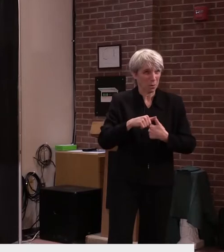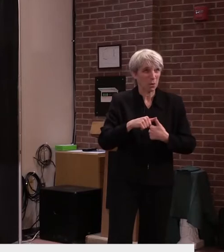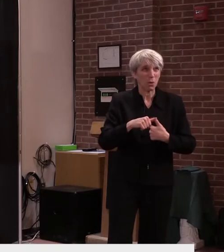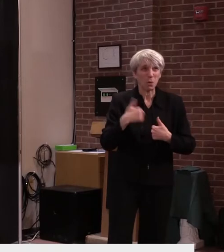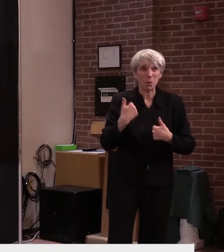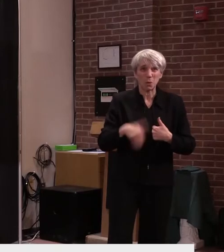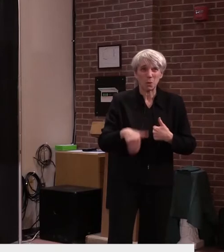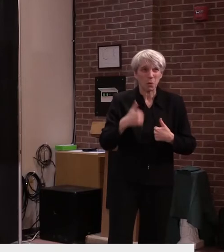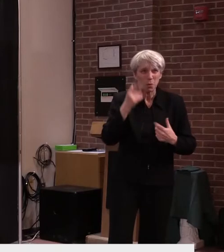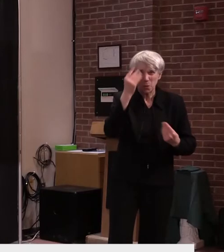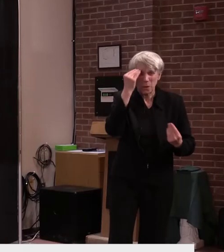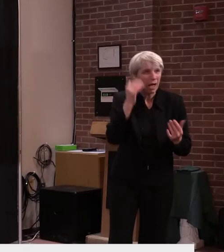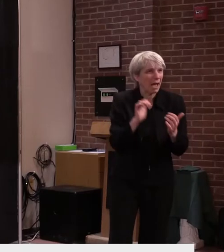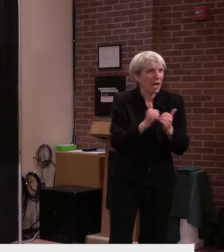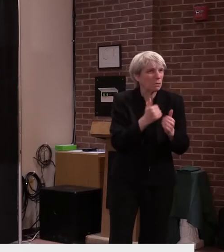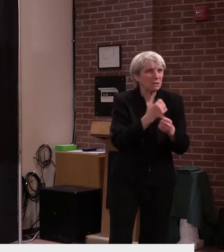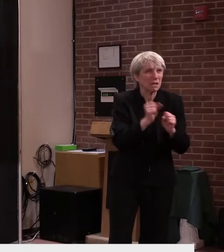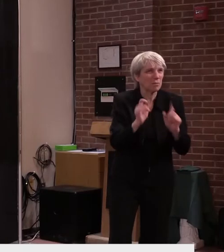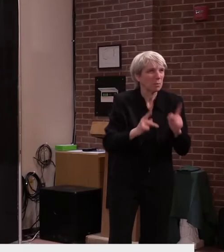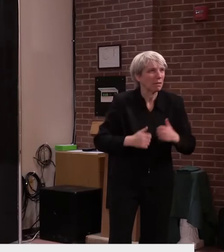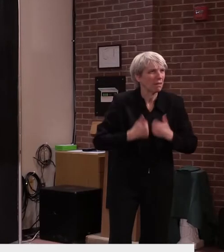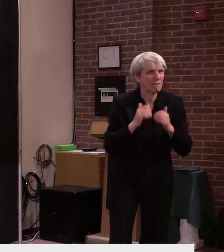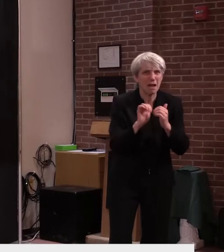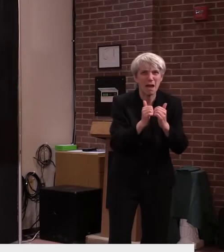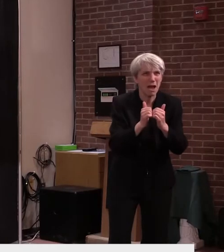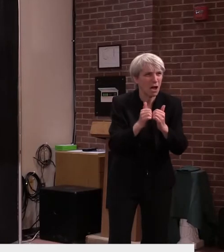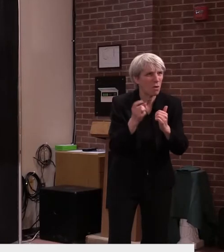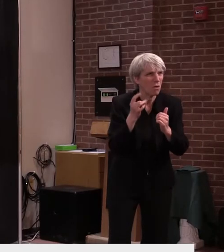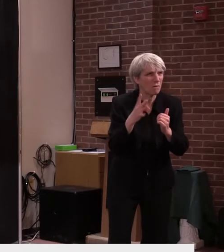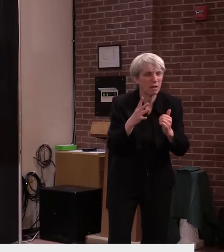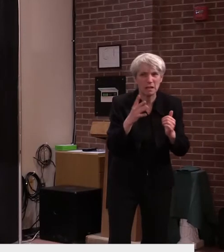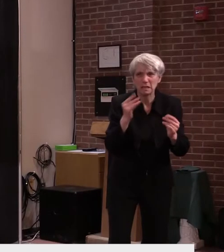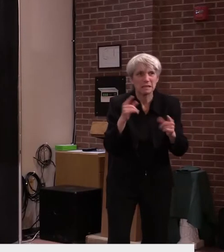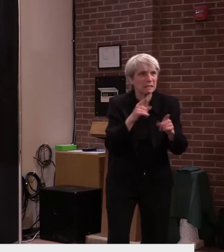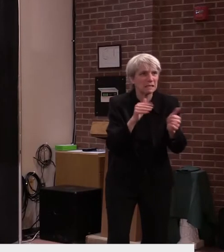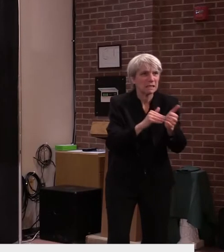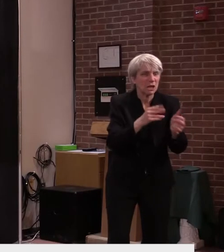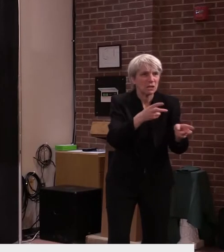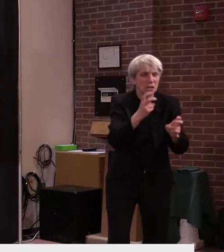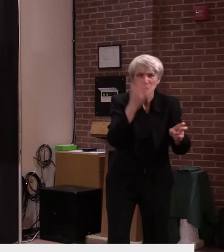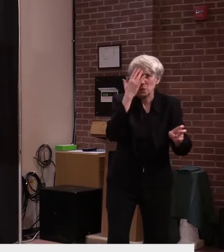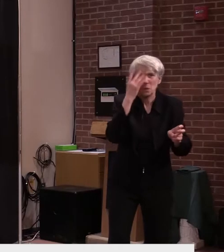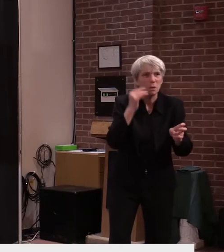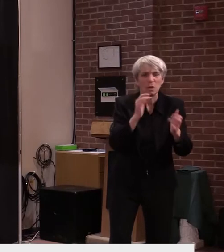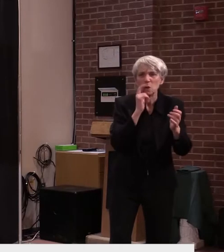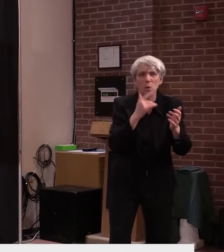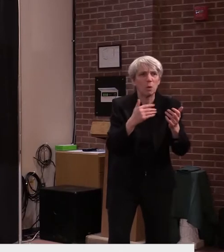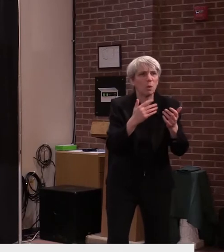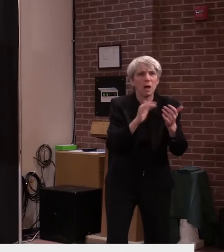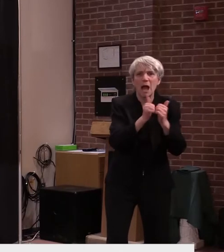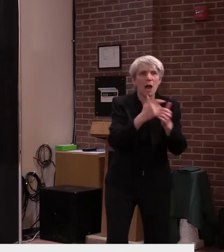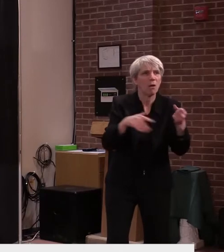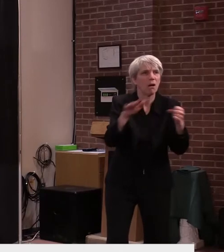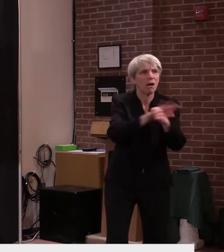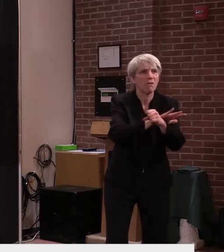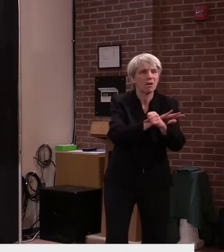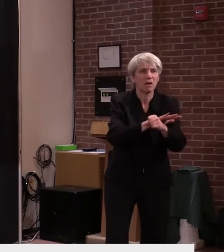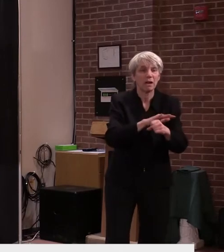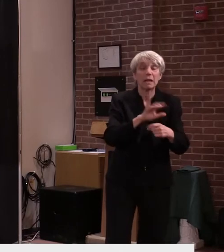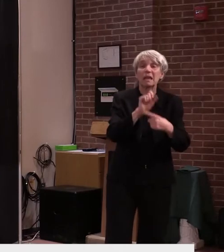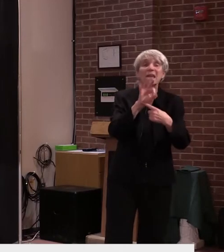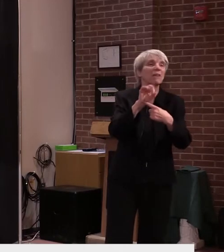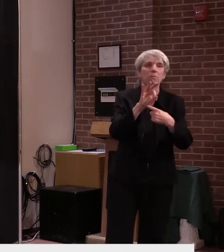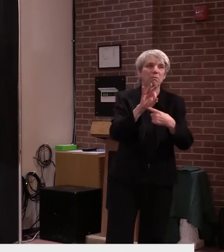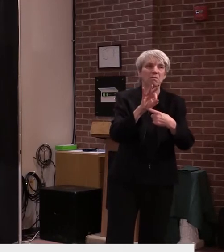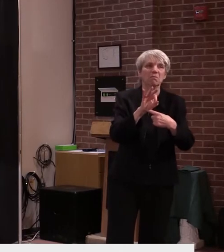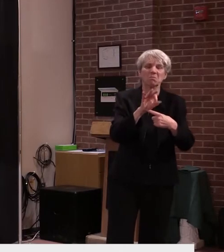patients. We were making plans with colleagues to figure out how to cover each other, not for if we got sick, but presumably for